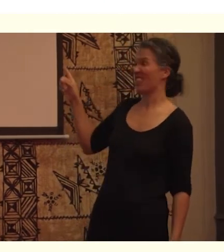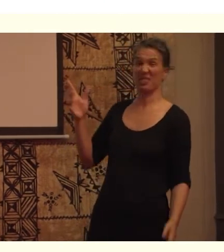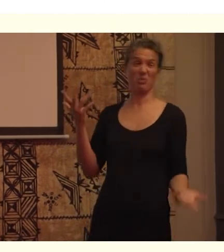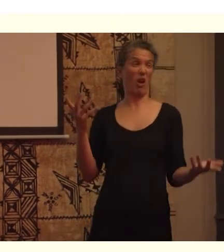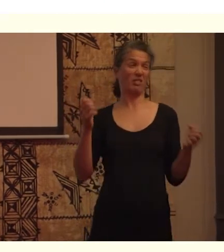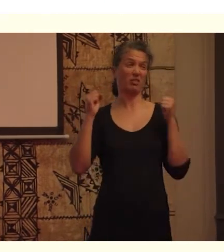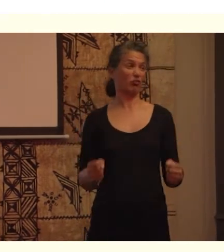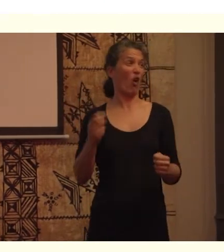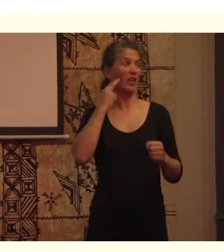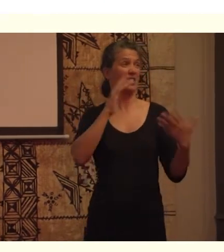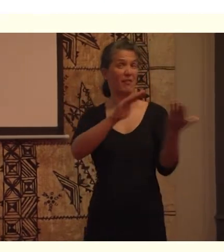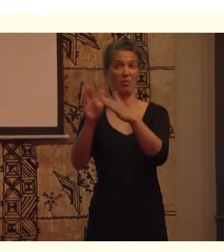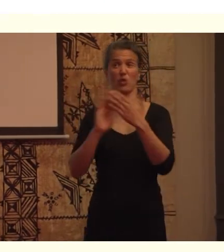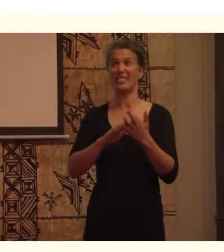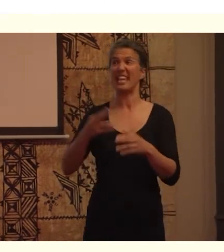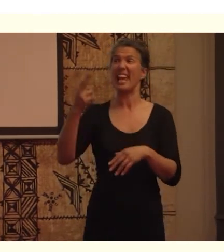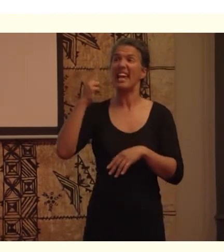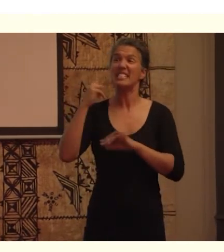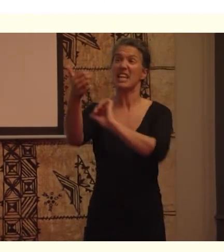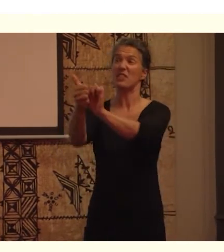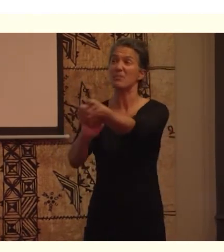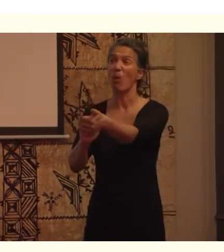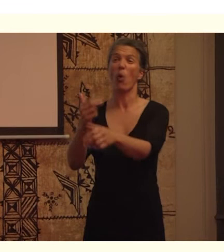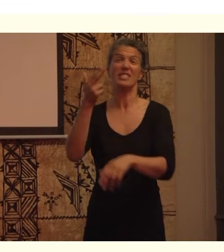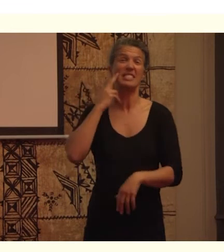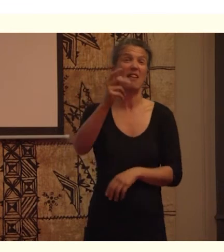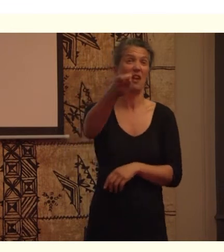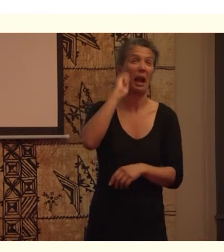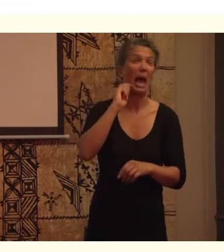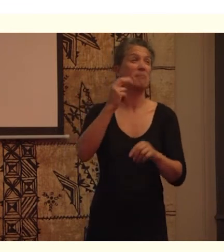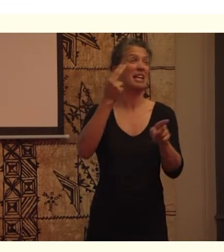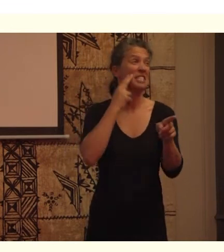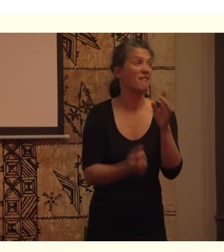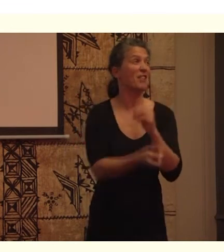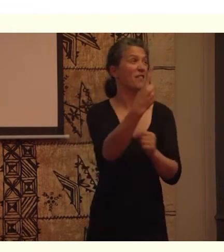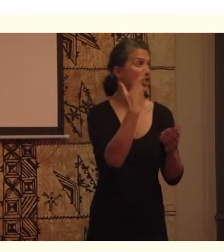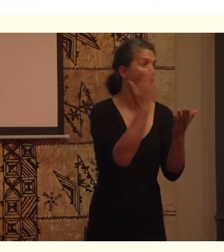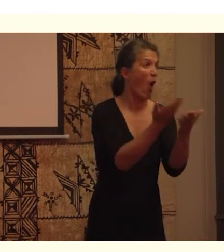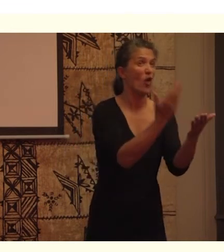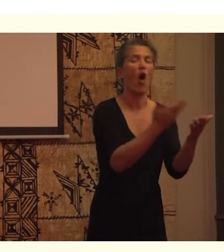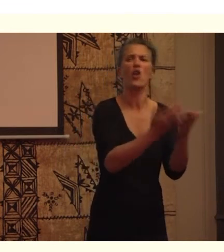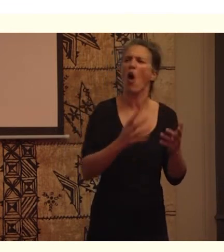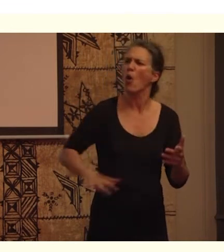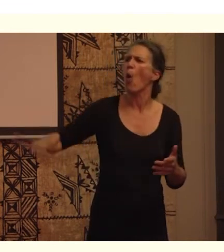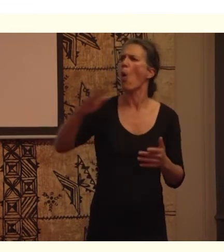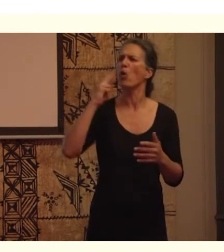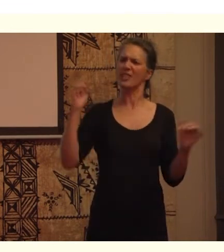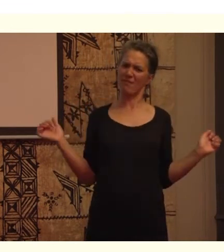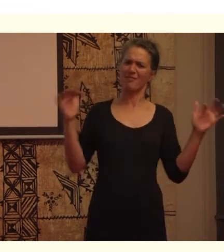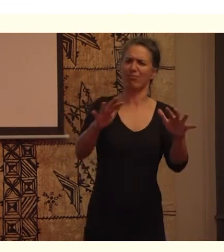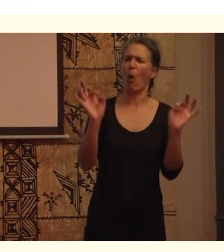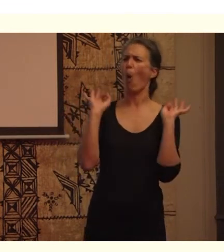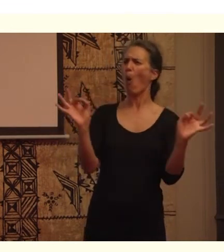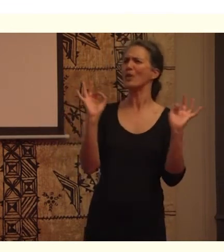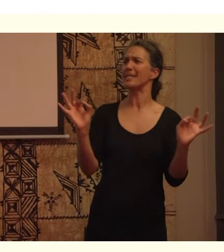community is. They're always like the deaf club. They have deaf sports. They have so many different deaf events that actually brings everybody together. It's awesome. Like,